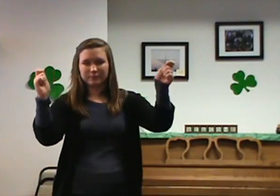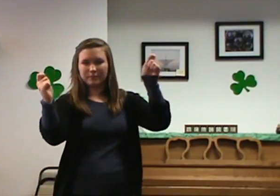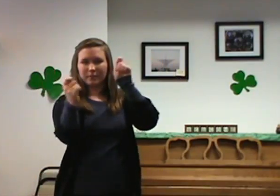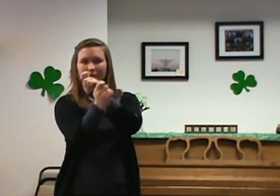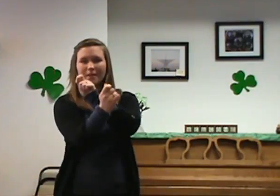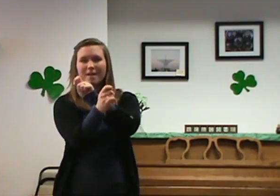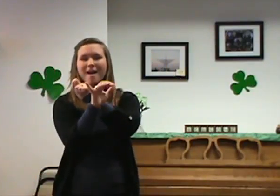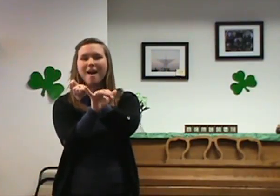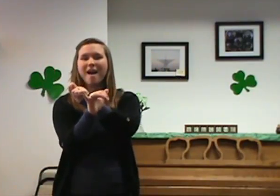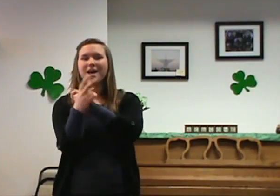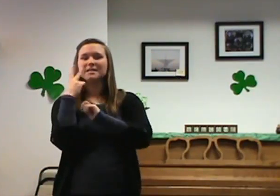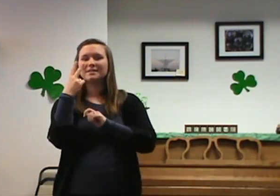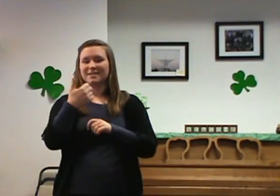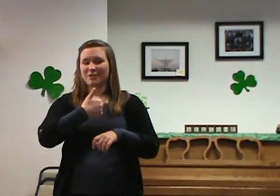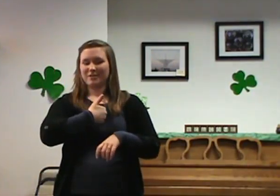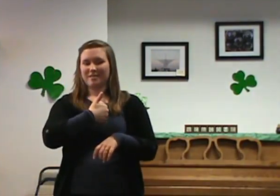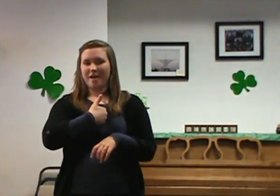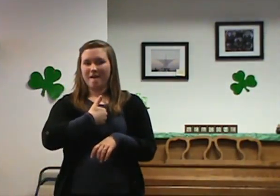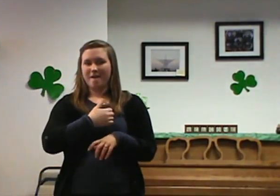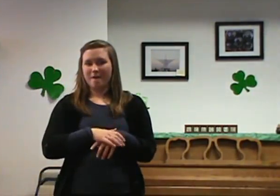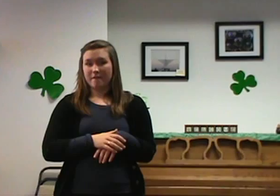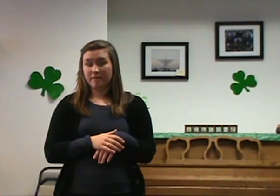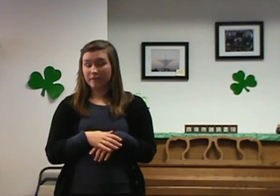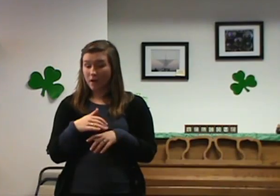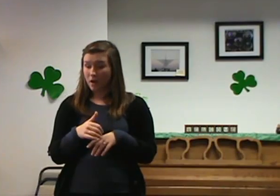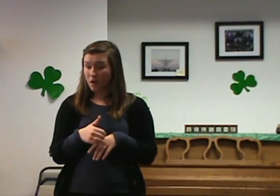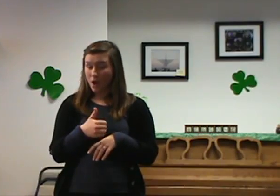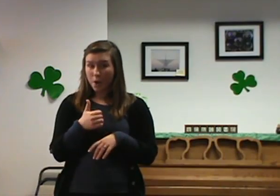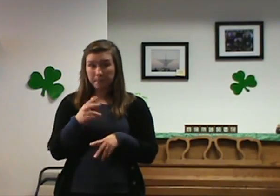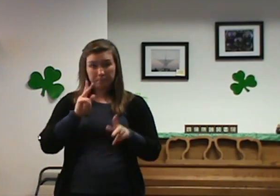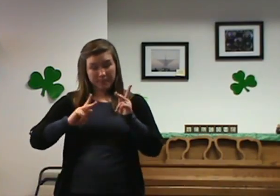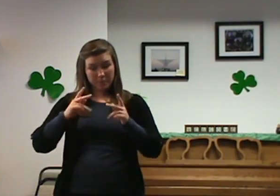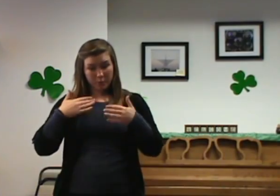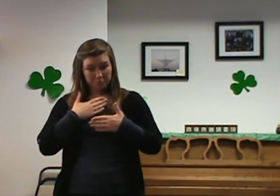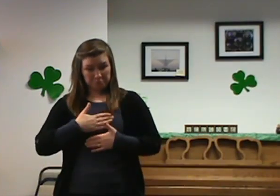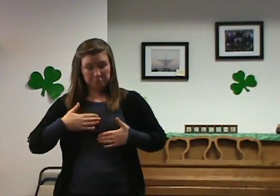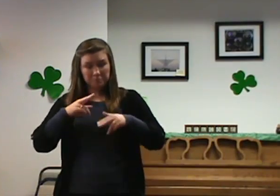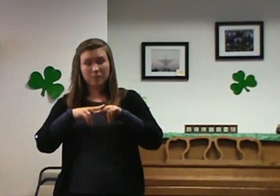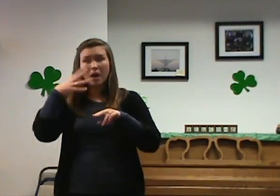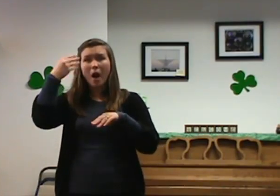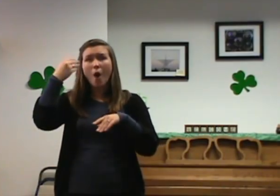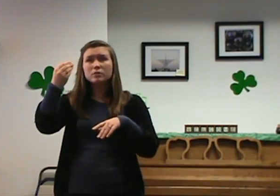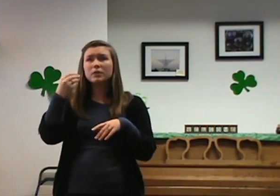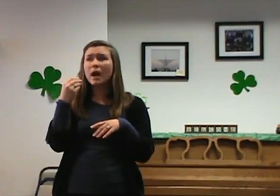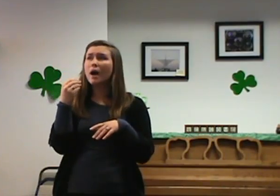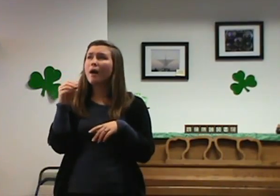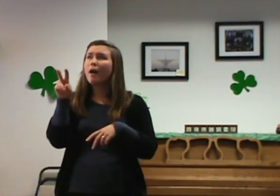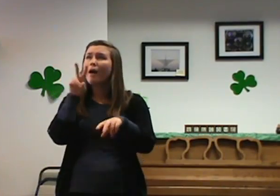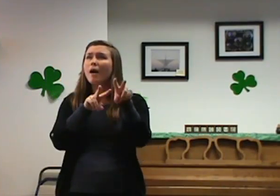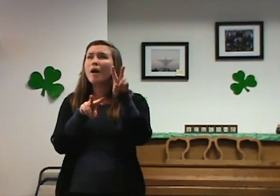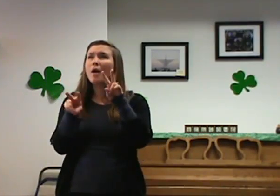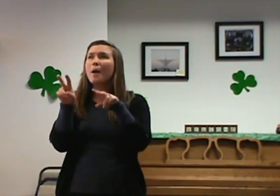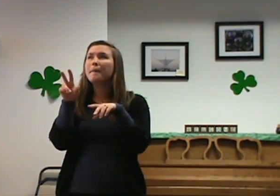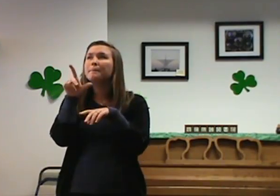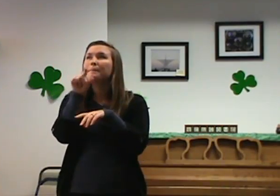it outside if you have somebody that loves to watch birds or that. They can turn it. It's all on a remote control, and therefore